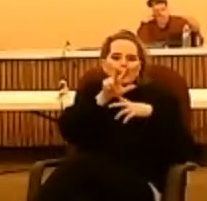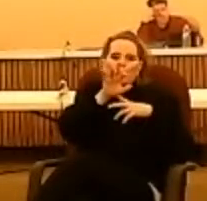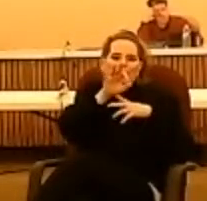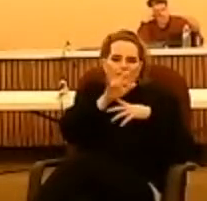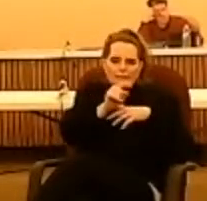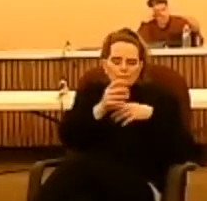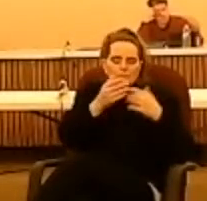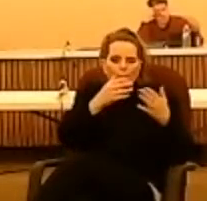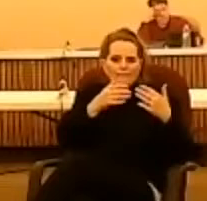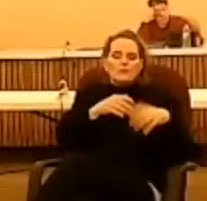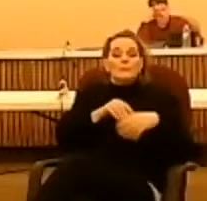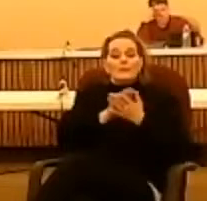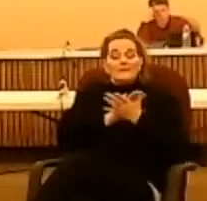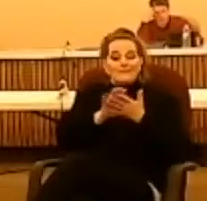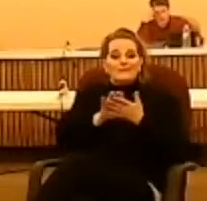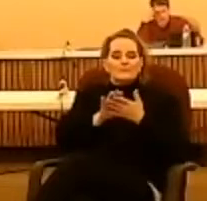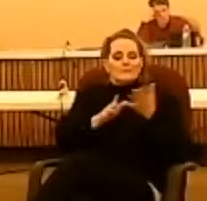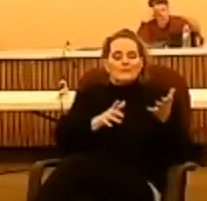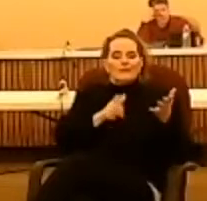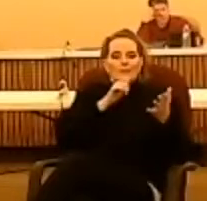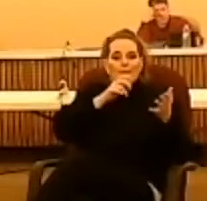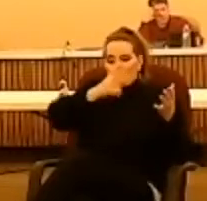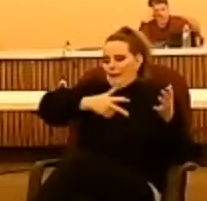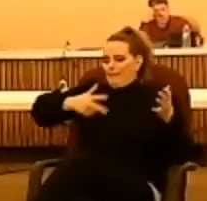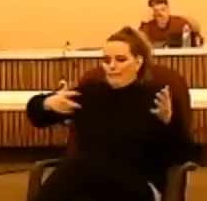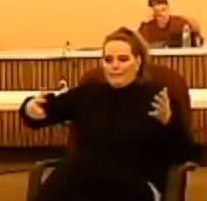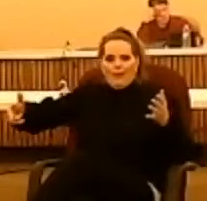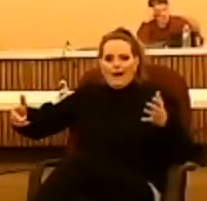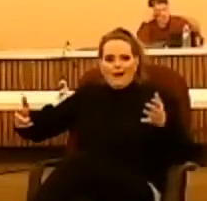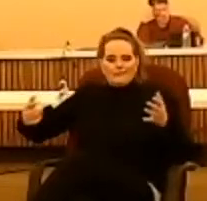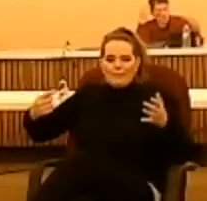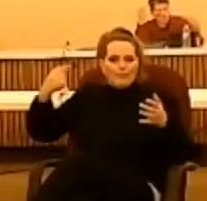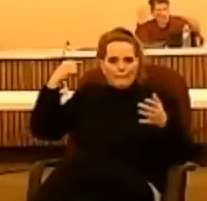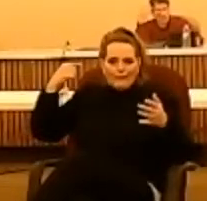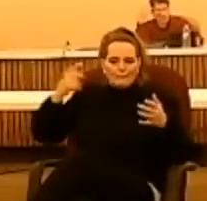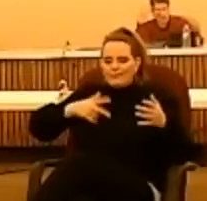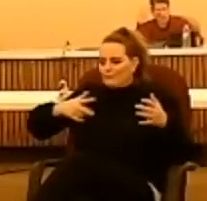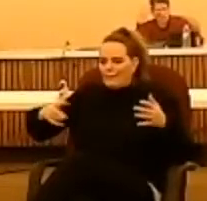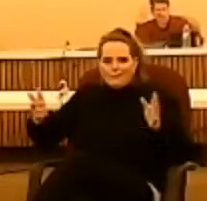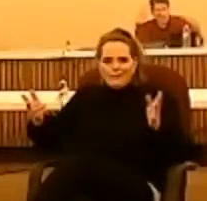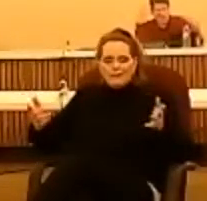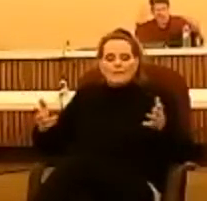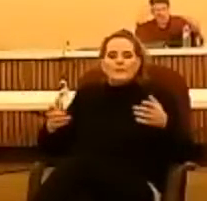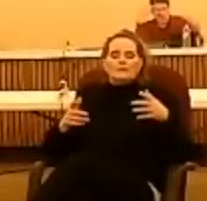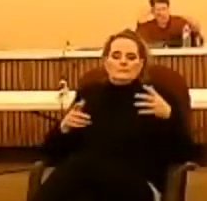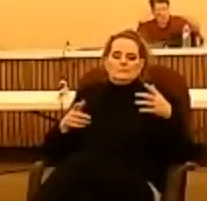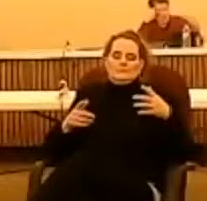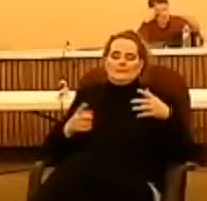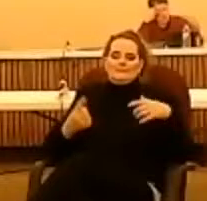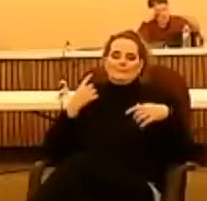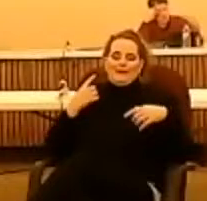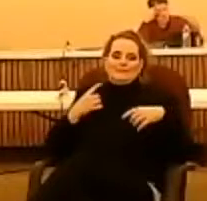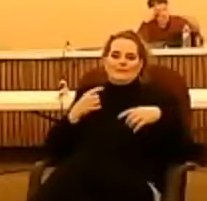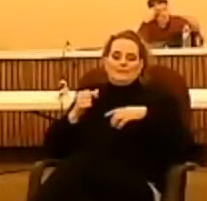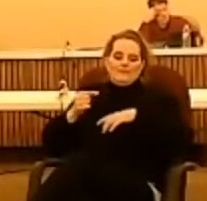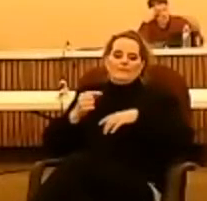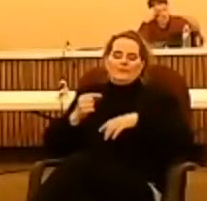But the nice thing is, you know, there's no parking lots back there. It's the back sides of the garden